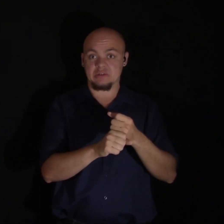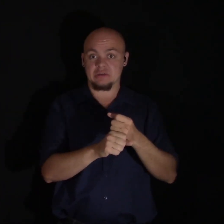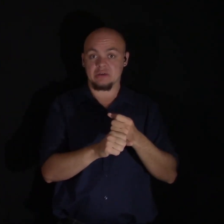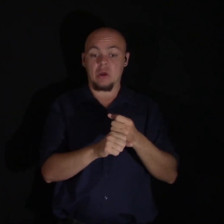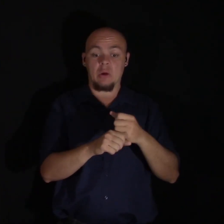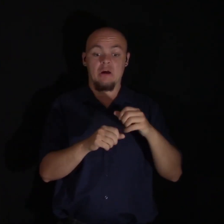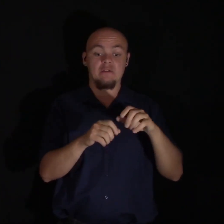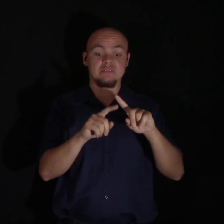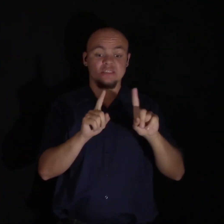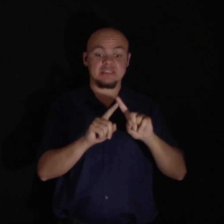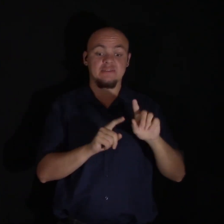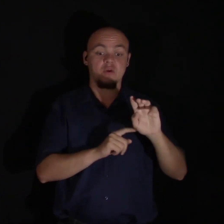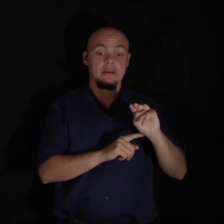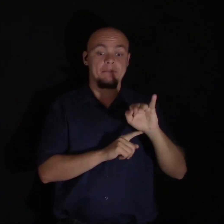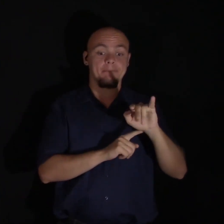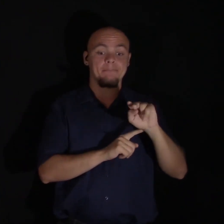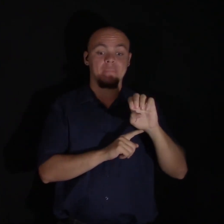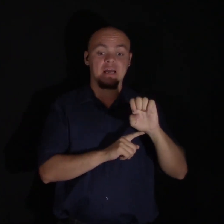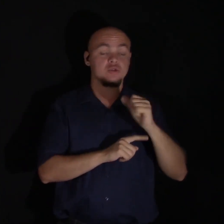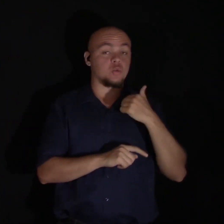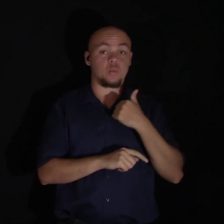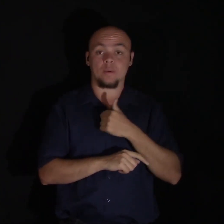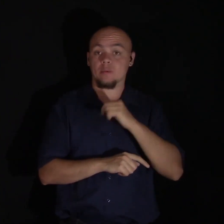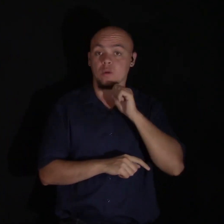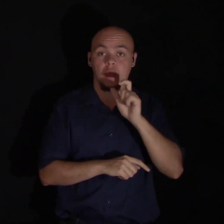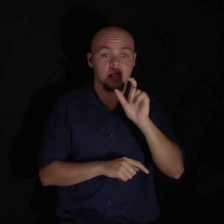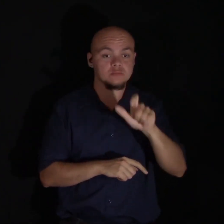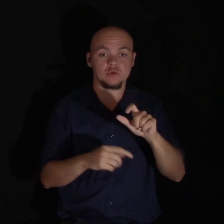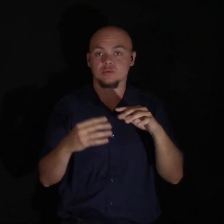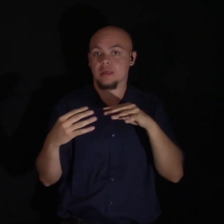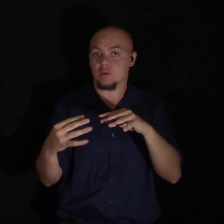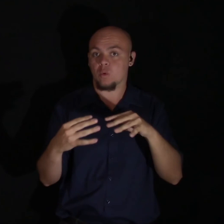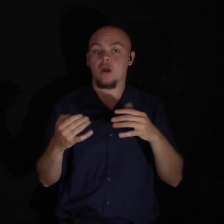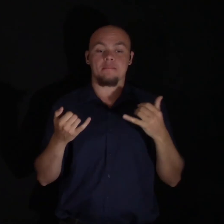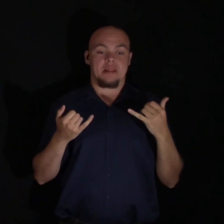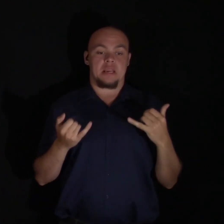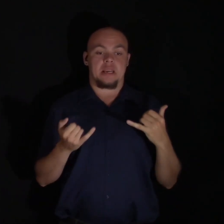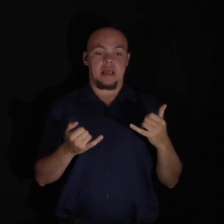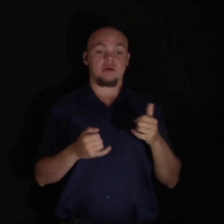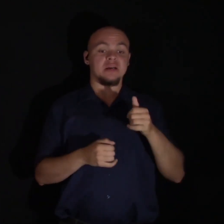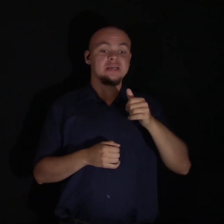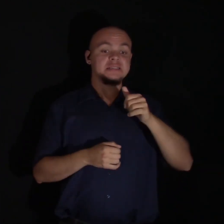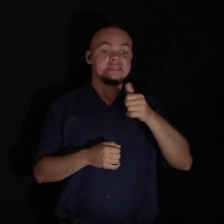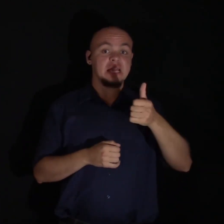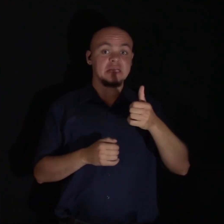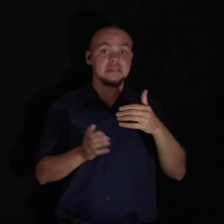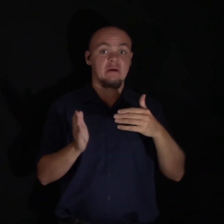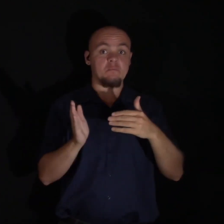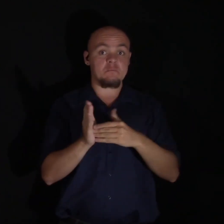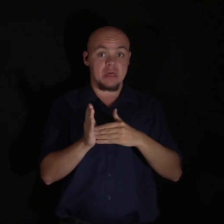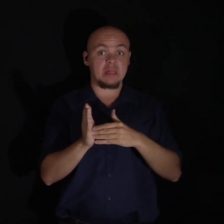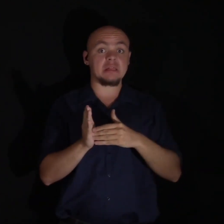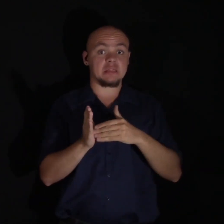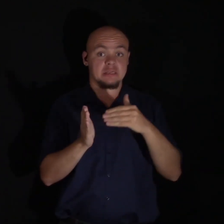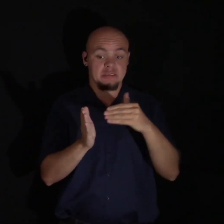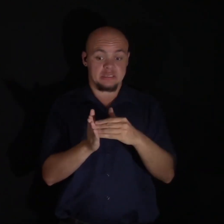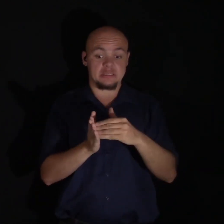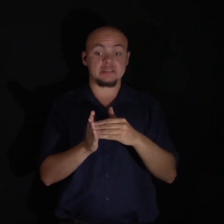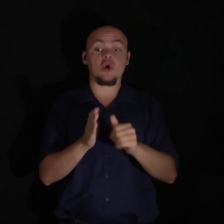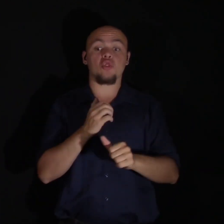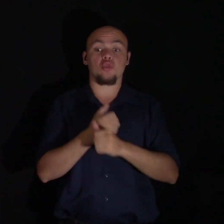with. And right now, there are tens of millions of those landmines on the ground threatening its